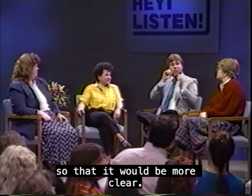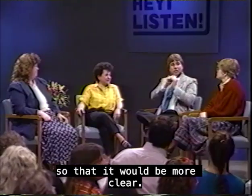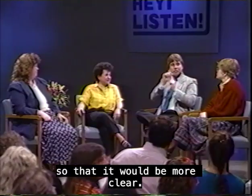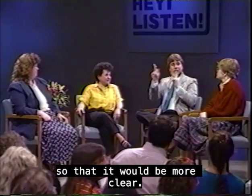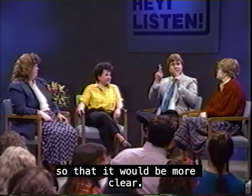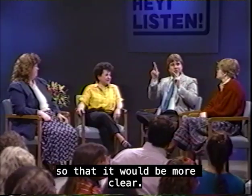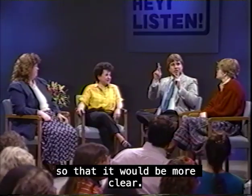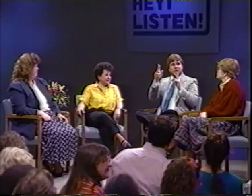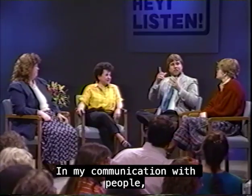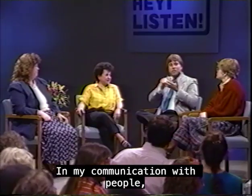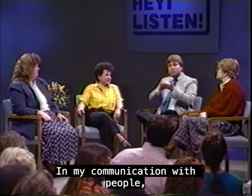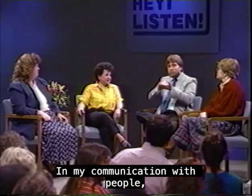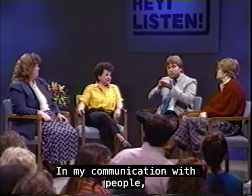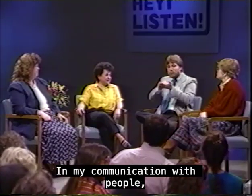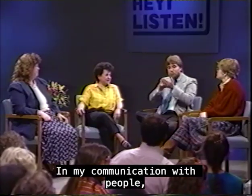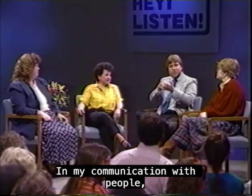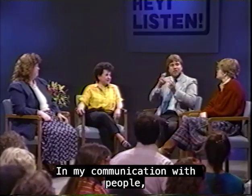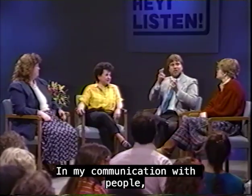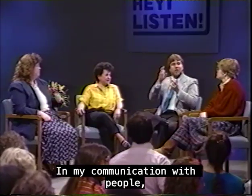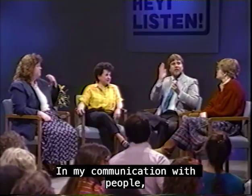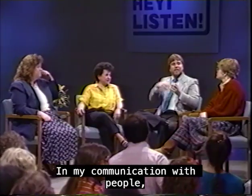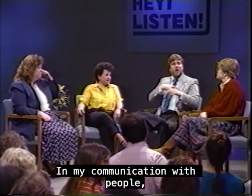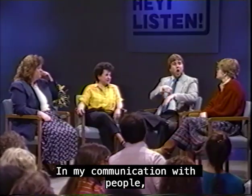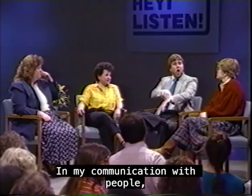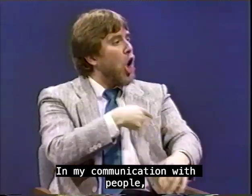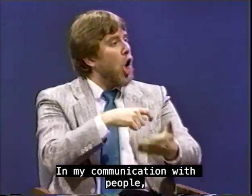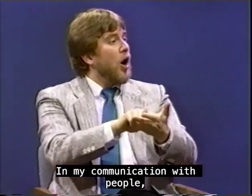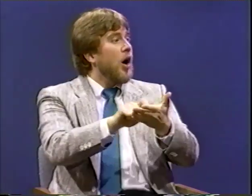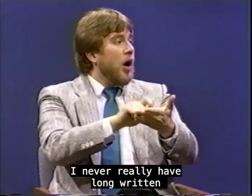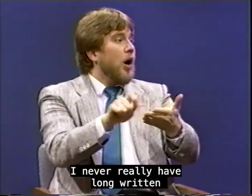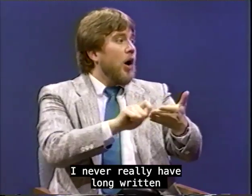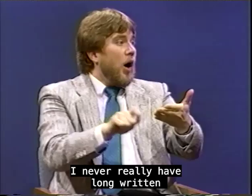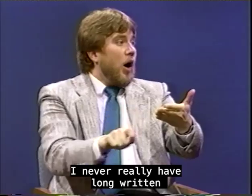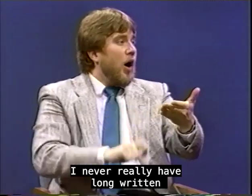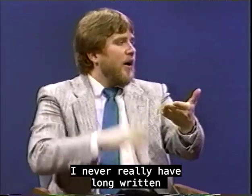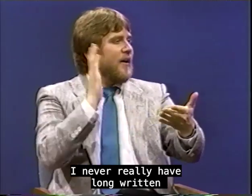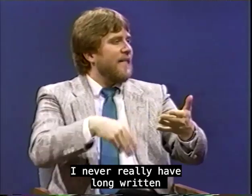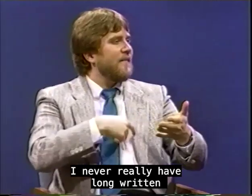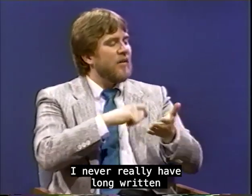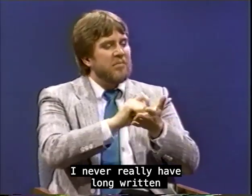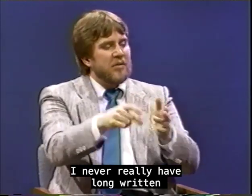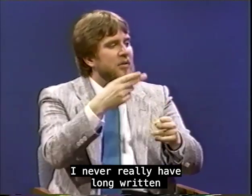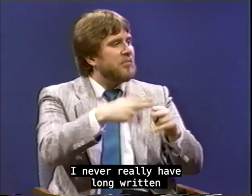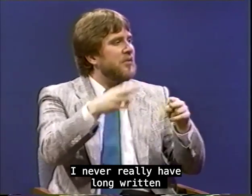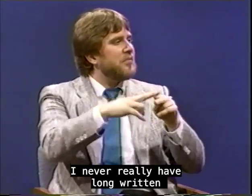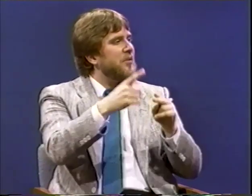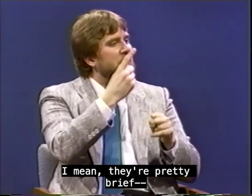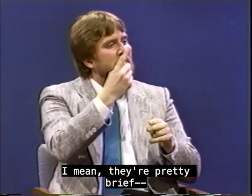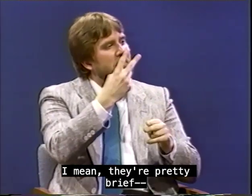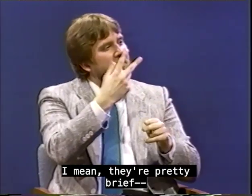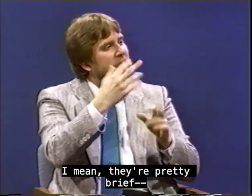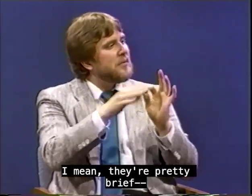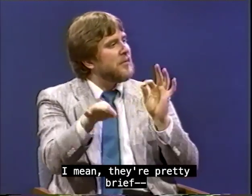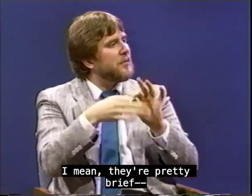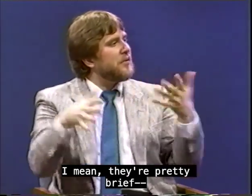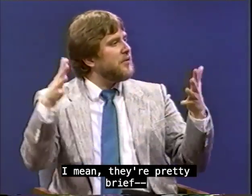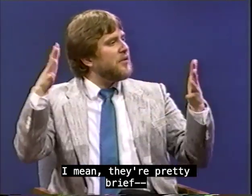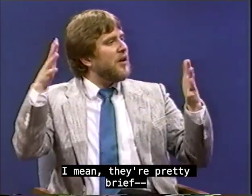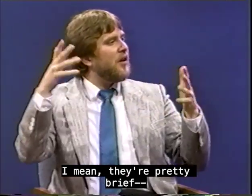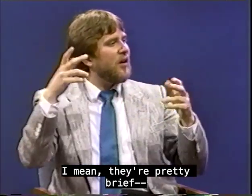clear. In my communication with people, I never really have long written conversations. I mean, they're pretty brief, 1, 2, 3